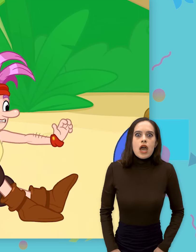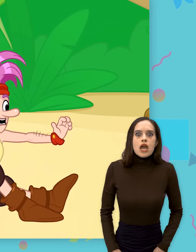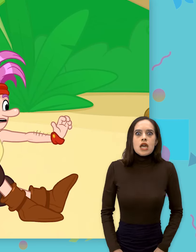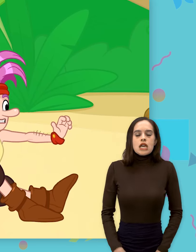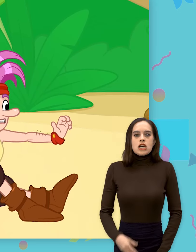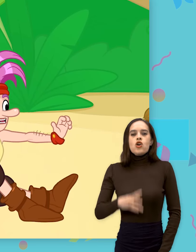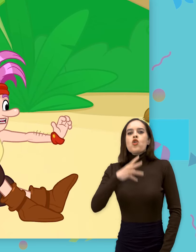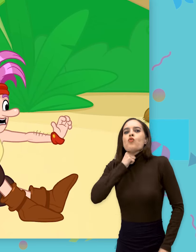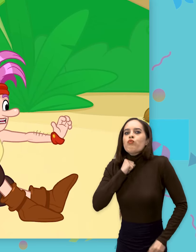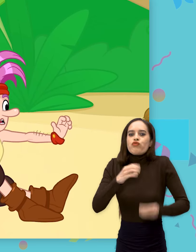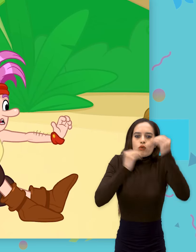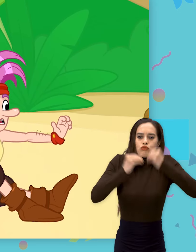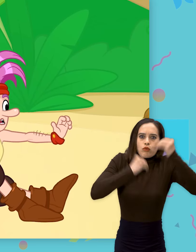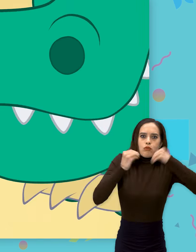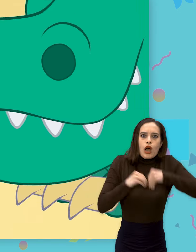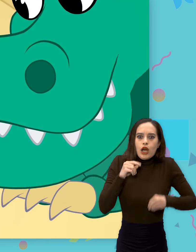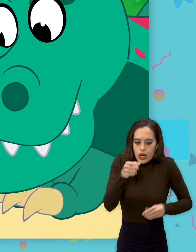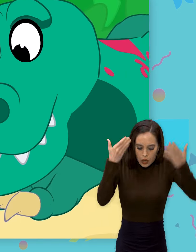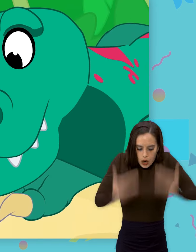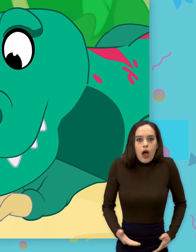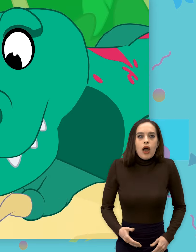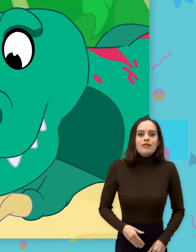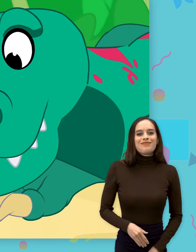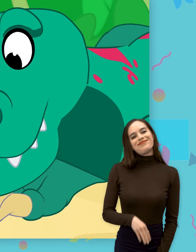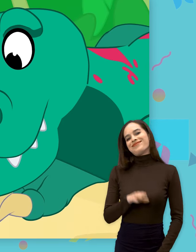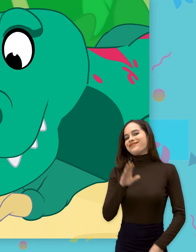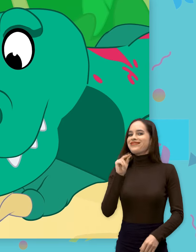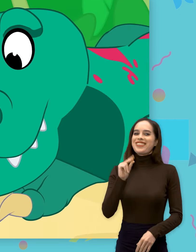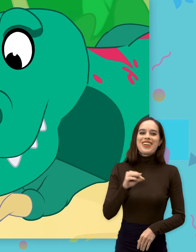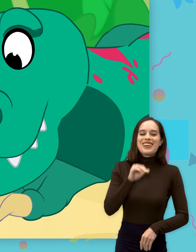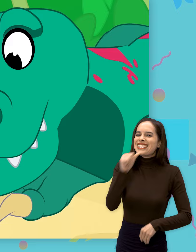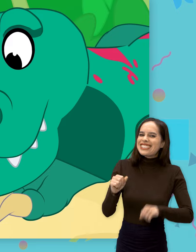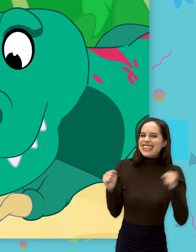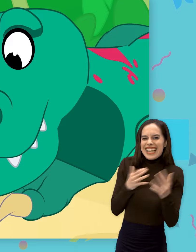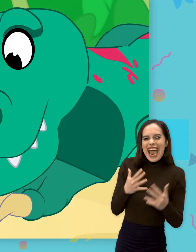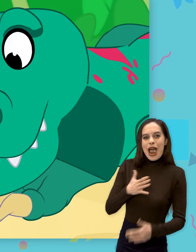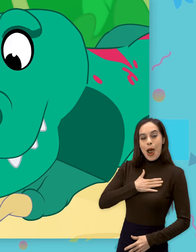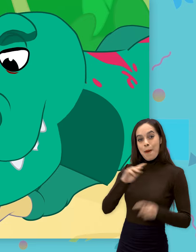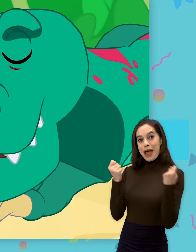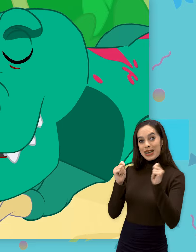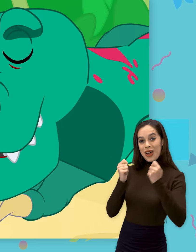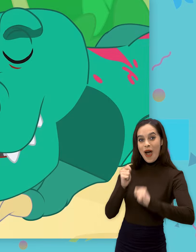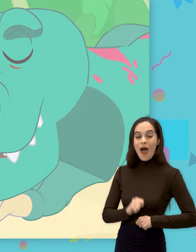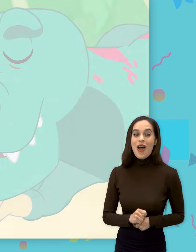No, wait! It will eat you! They're not scary. They are my toys.